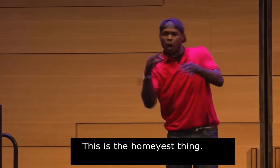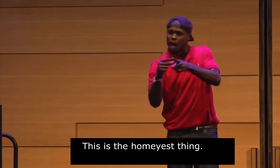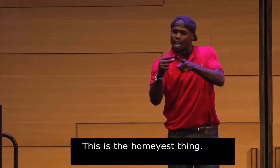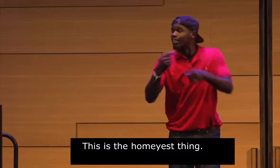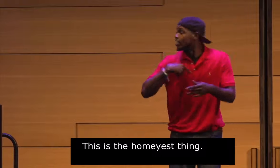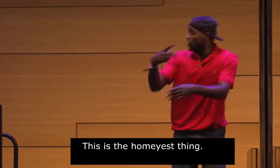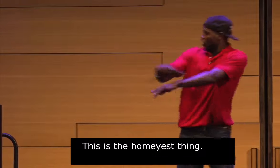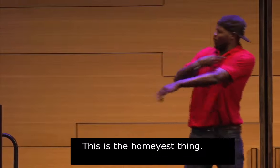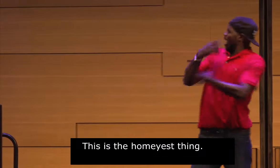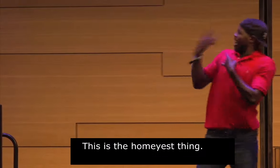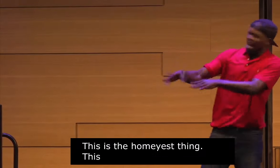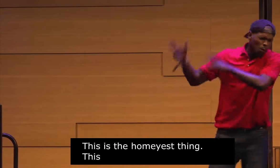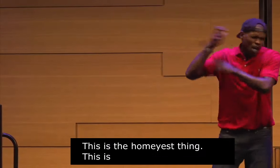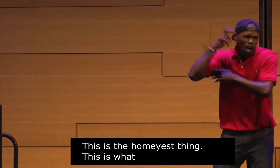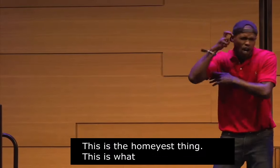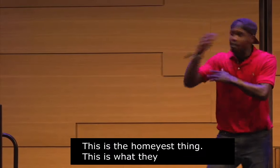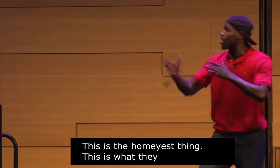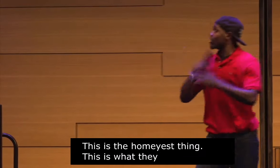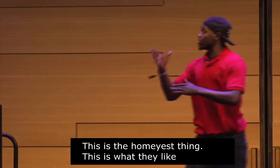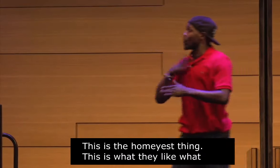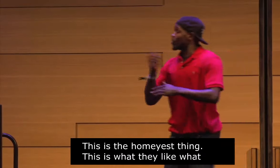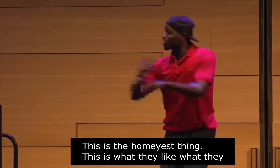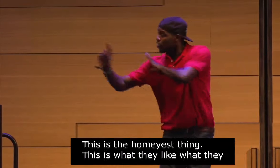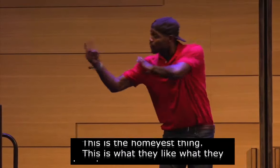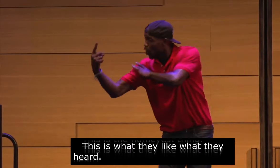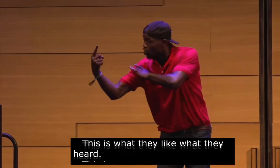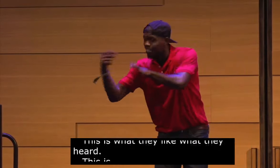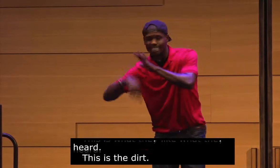word. This is the sheep that ain't like what it heard. This is officially first. This is the